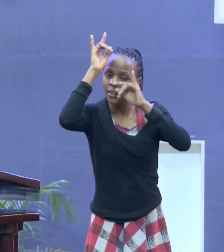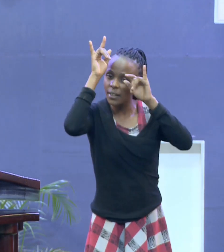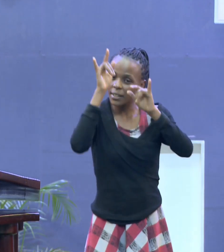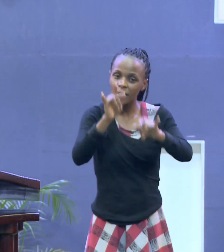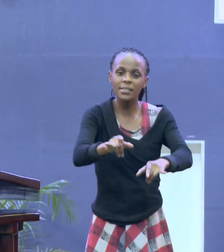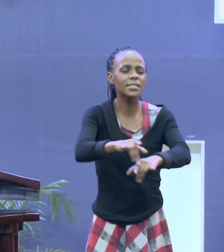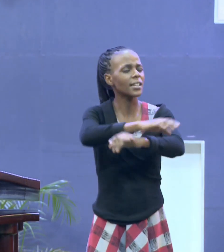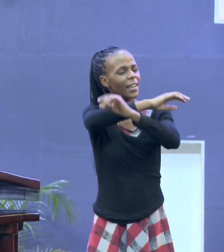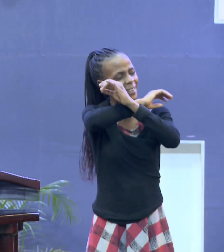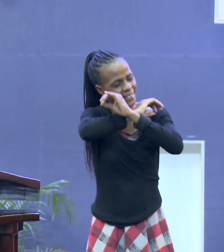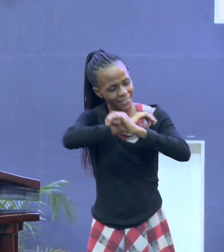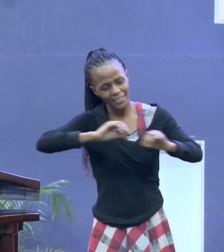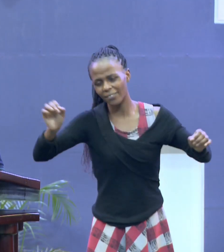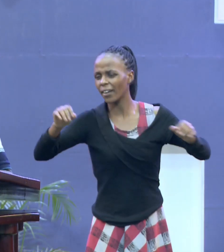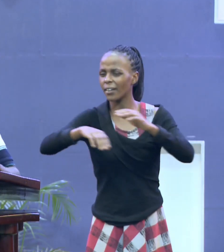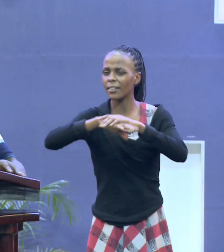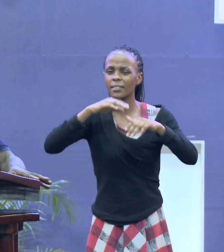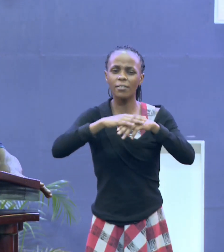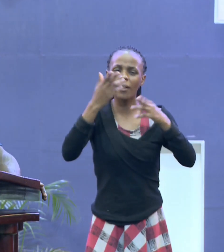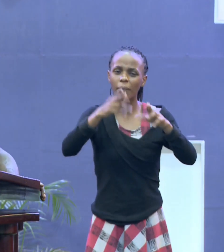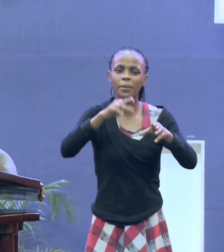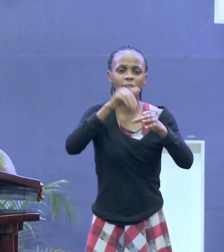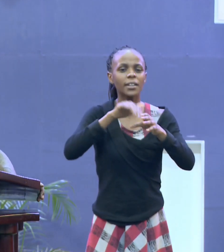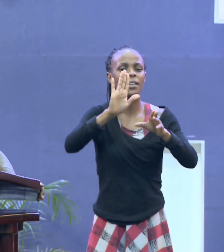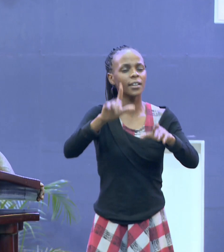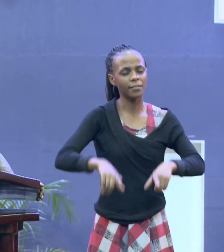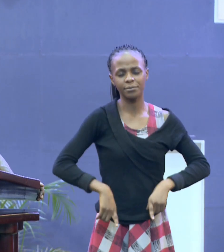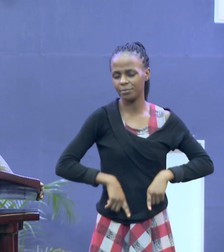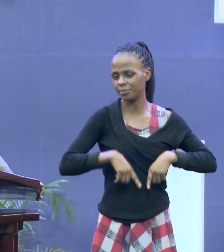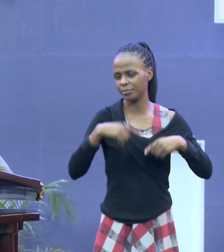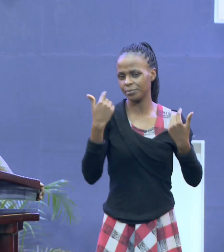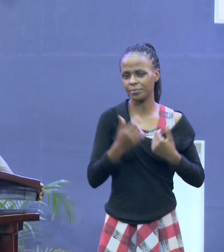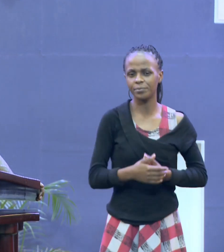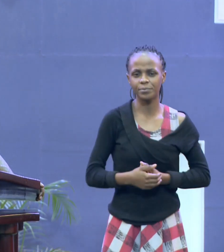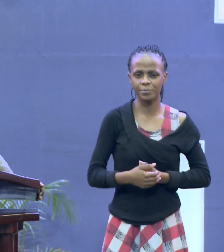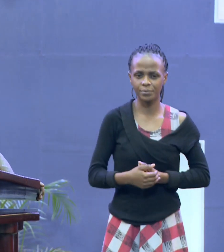and void in your life. But